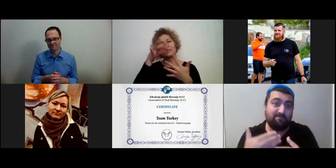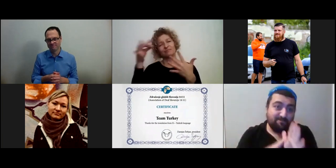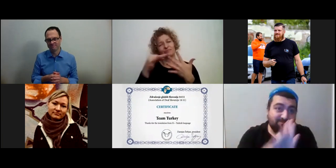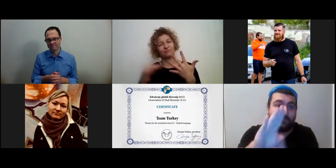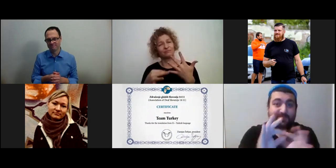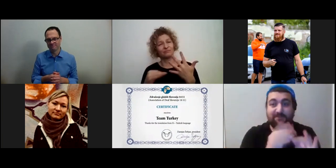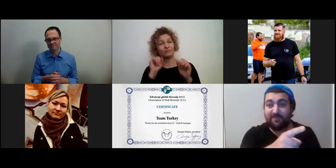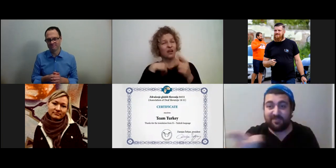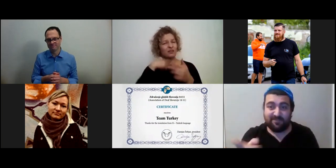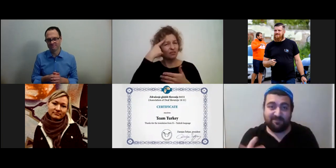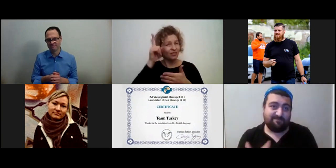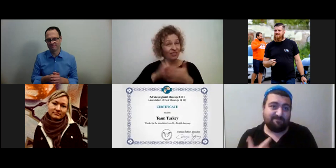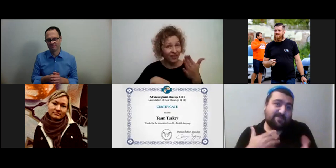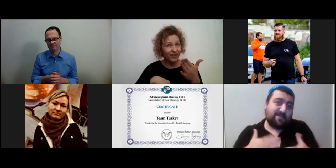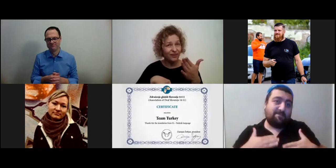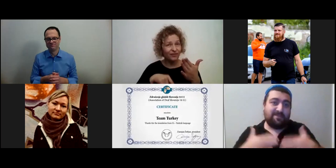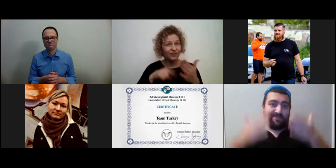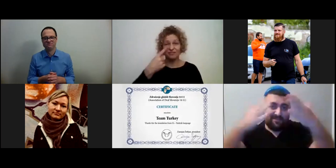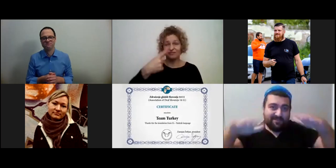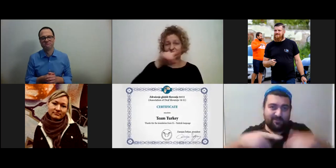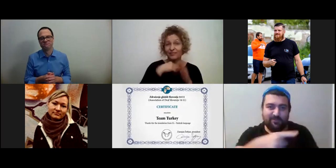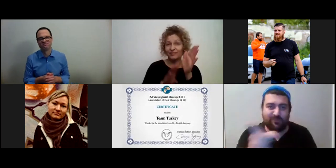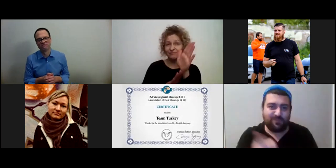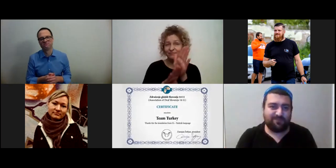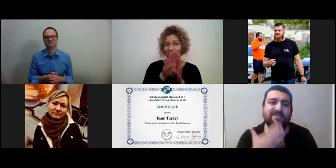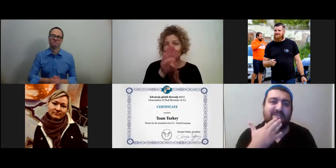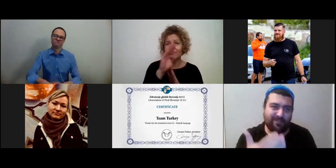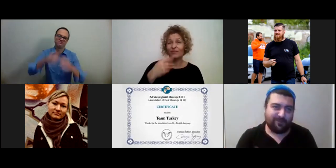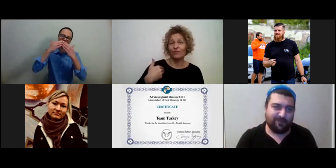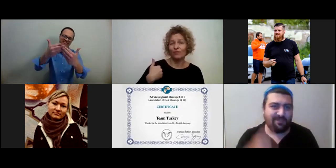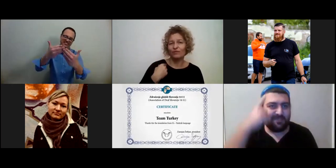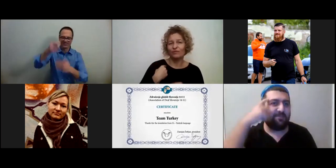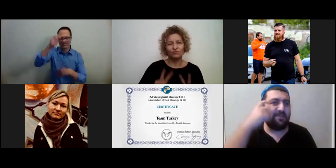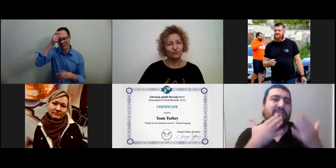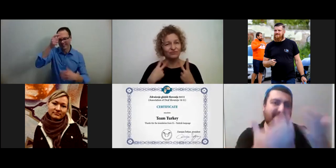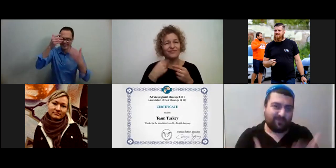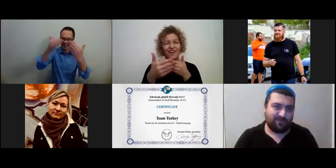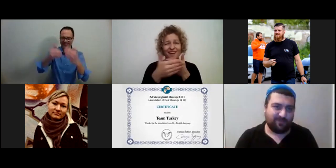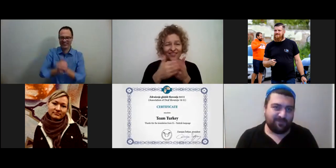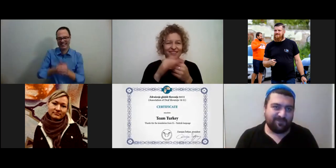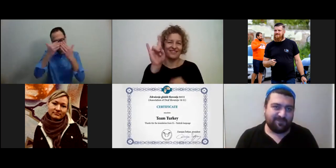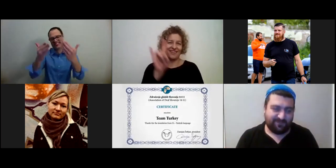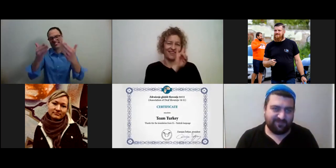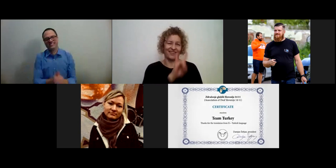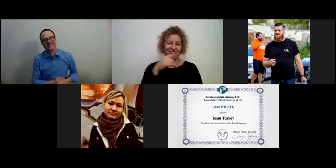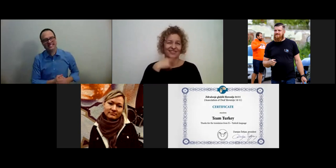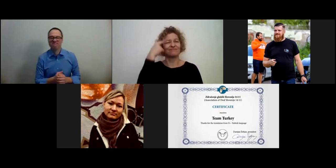I hope that this continues and that we can still work together. Thank you so much.